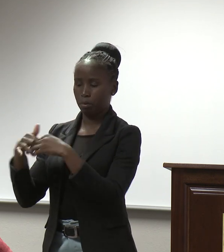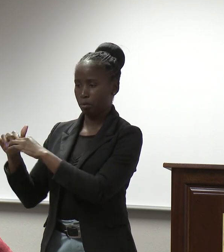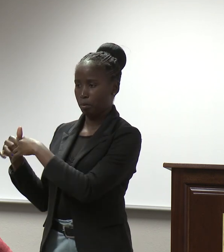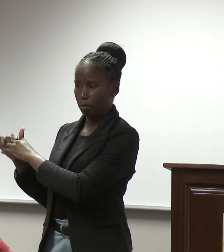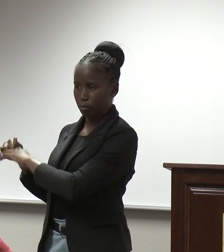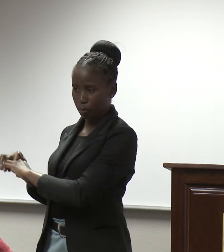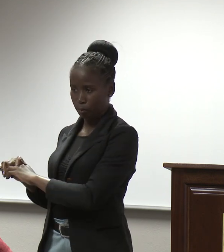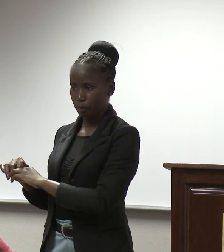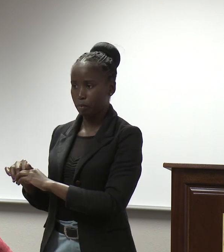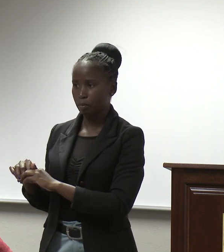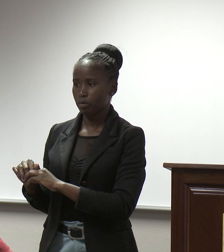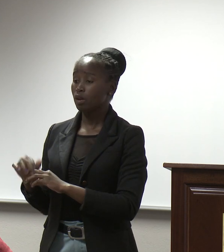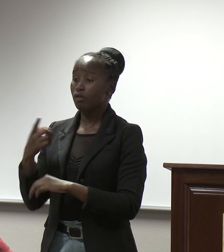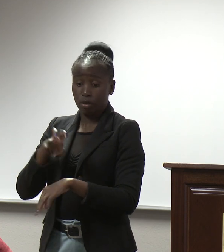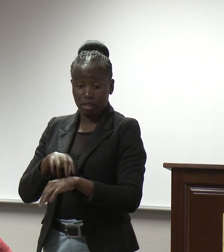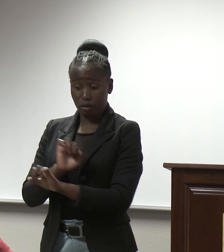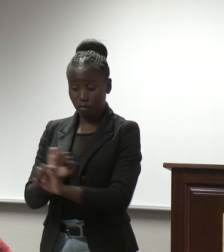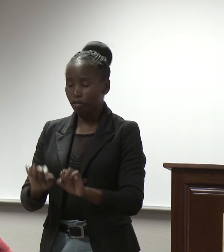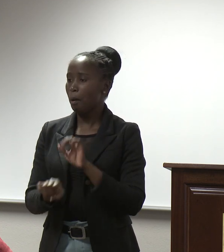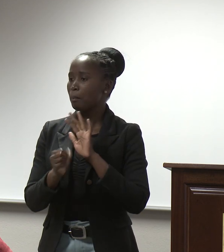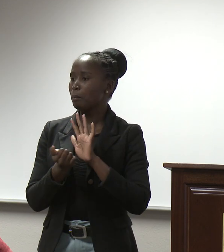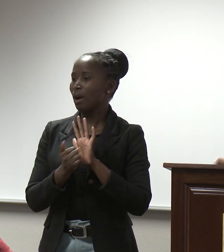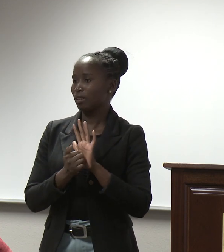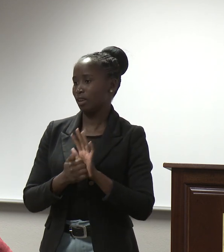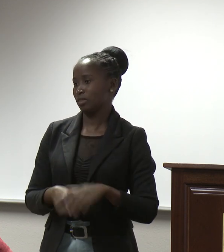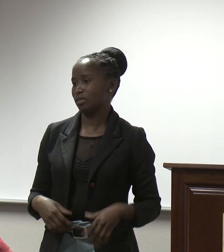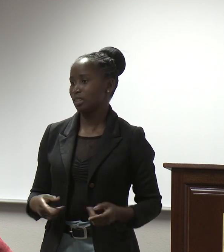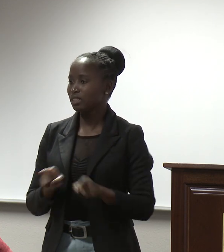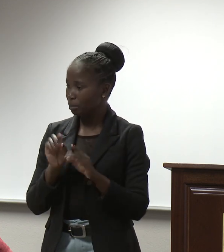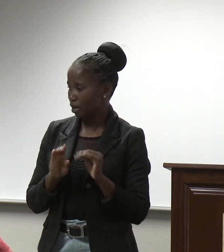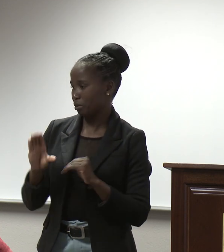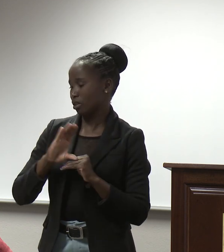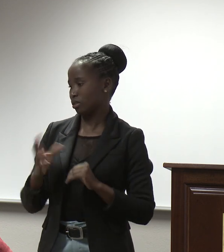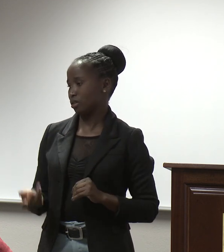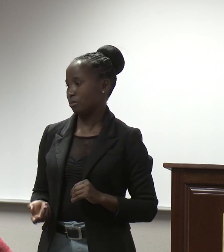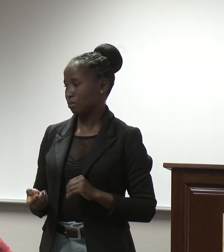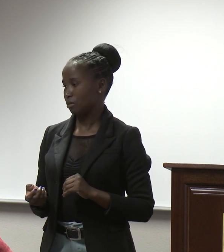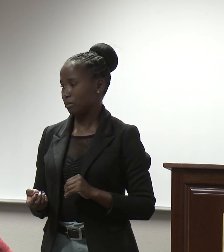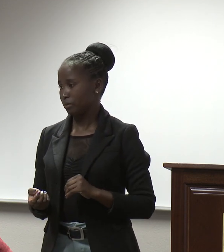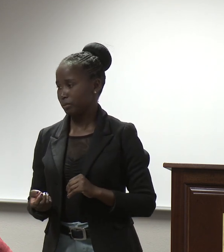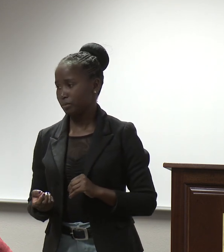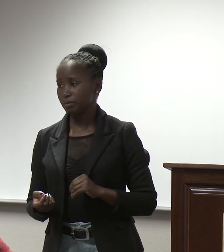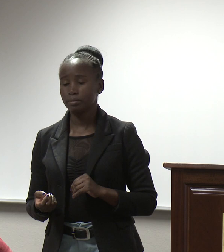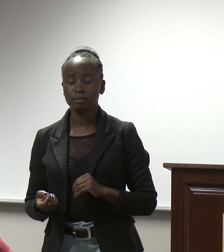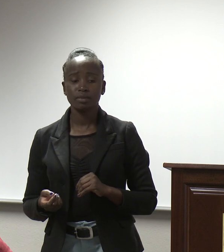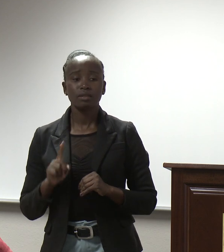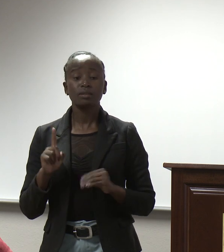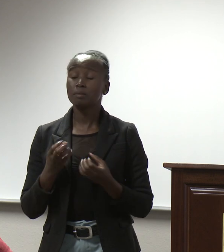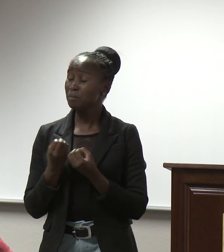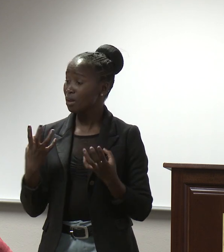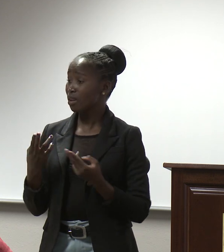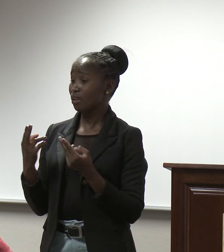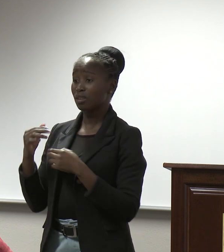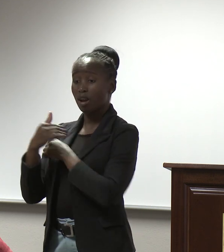universities to the needs of the market, to the needs of capitalism. So the idea was that you saw probably in these countries, we saw in many other countries,